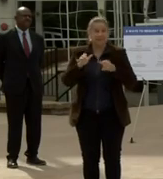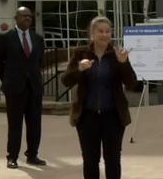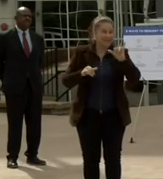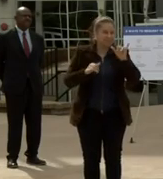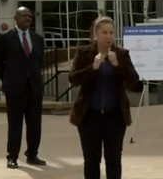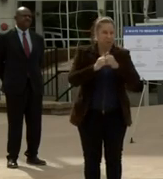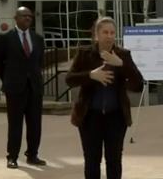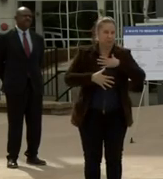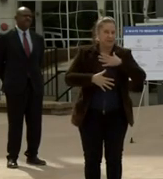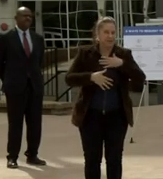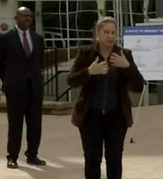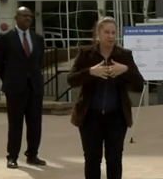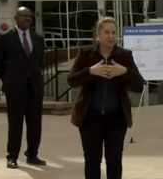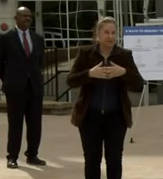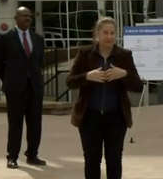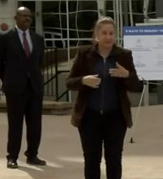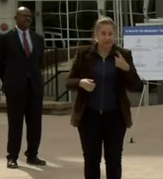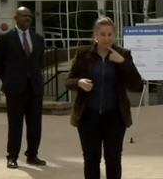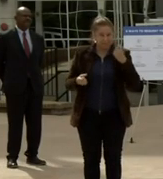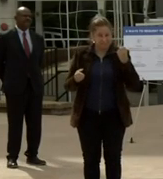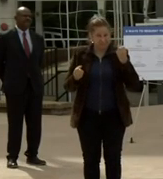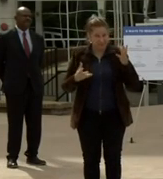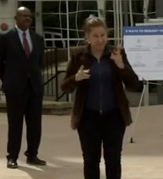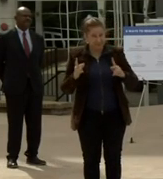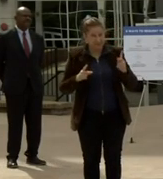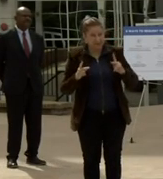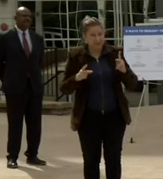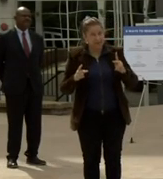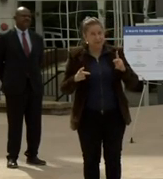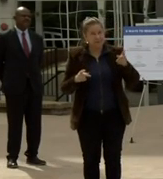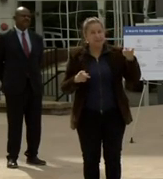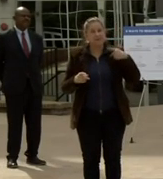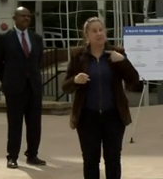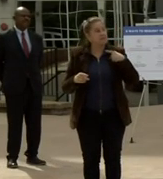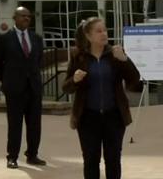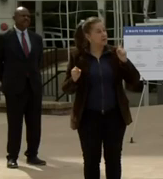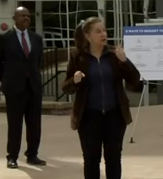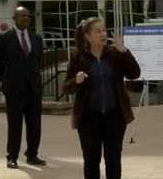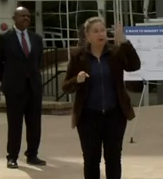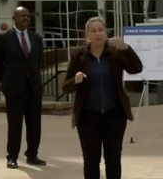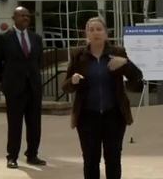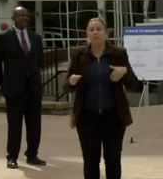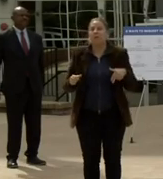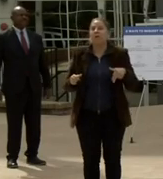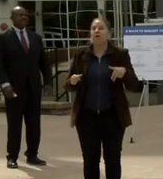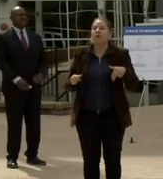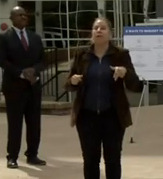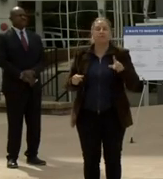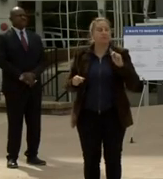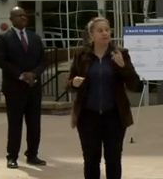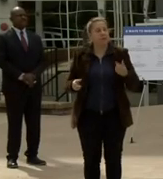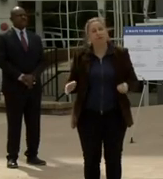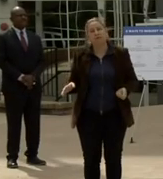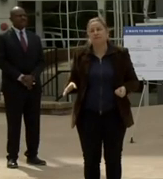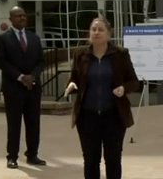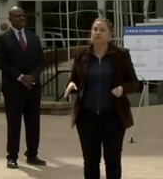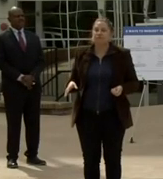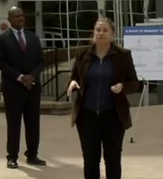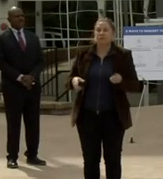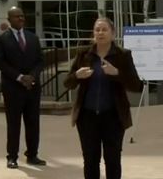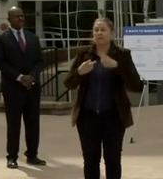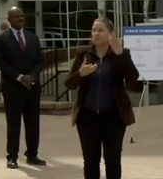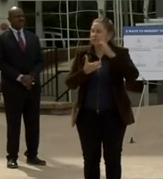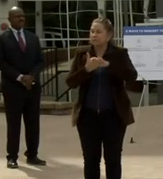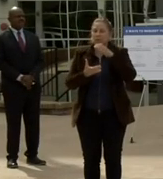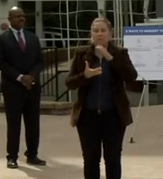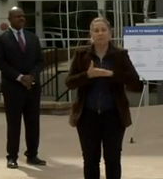are asking, is it okay to go out for a walk? Can I take my dog for a walk? Can husband and wife go for a walk, people who are sheltering in place? I know you